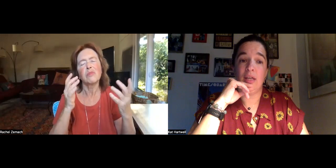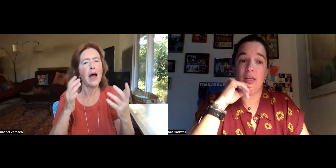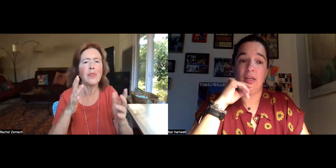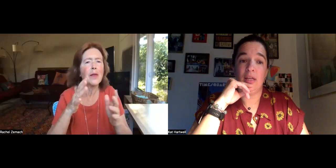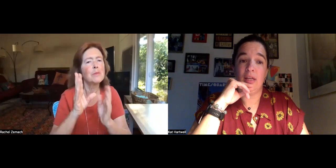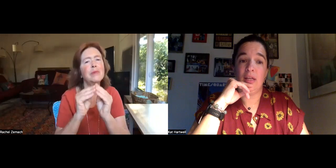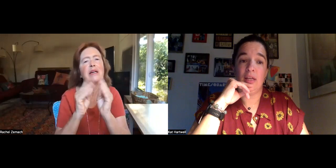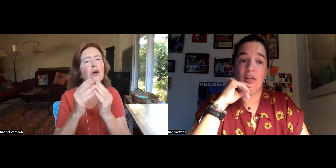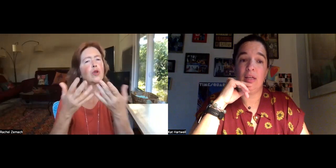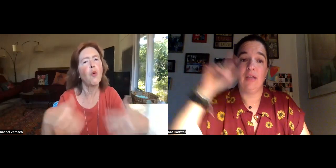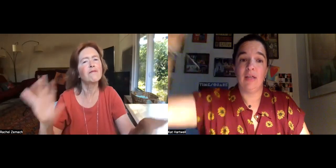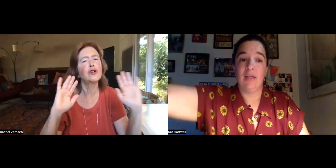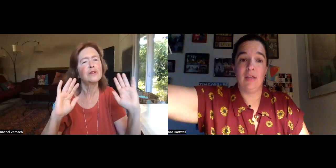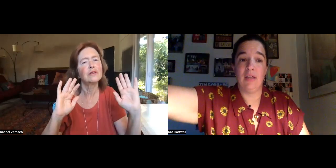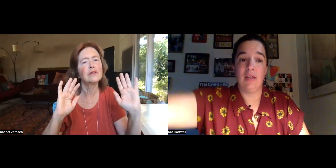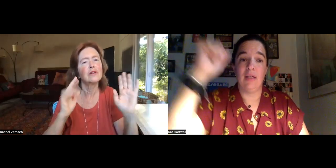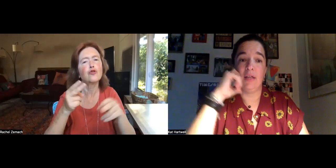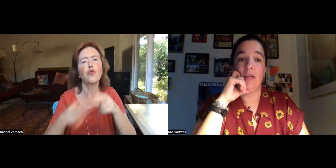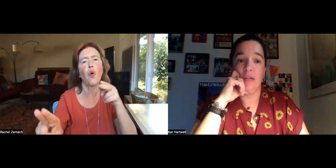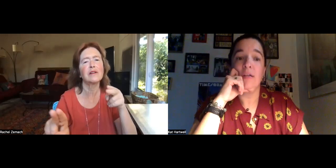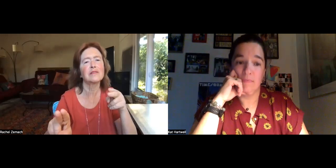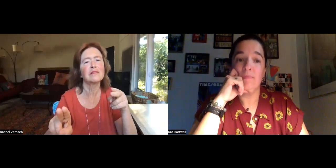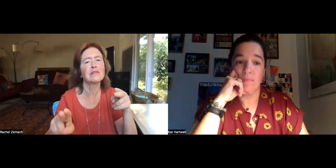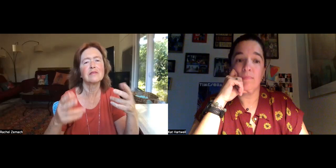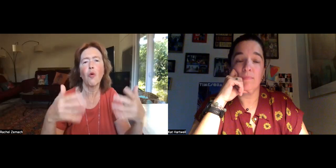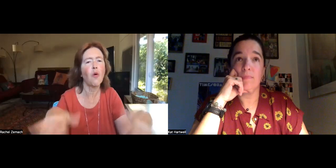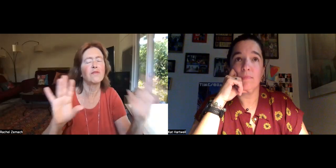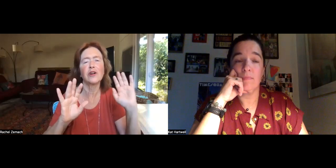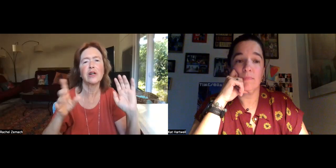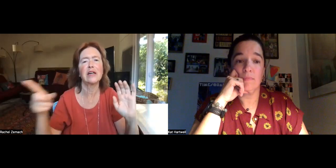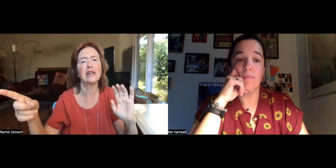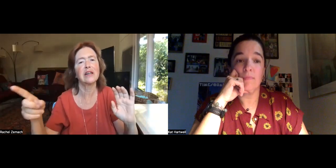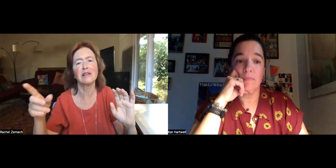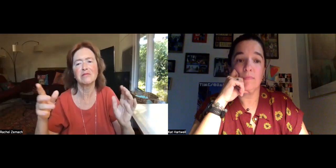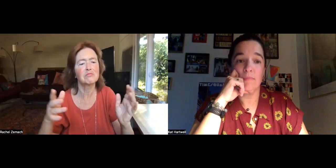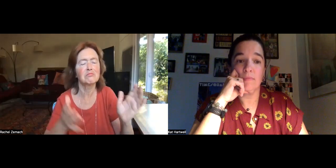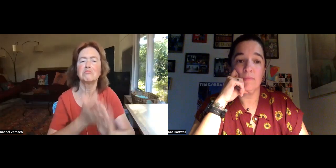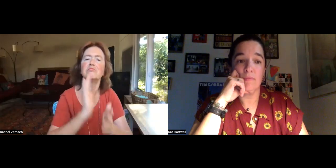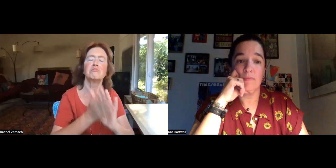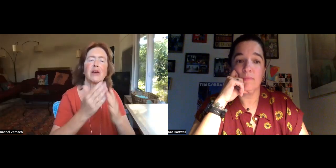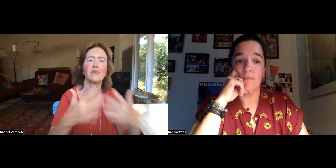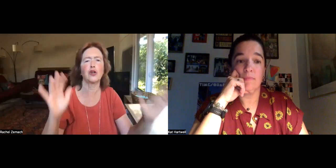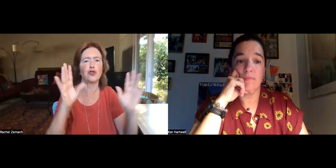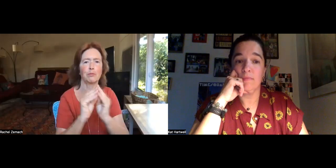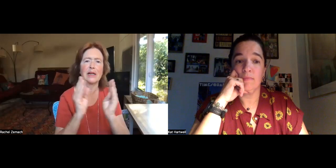And then the meeting door short. He finished the